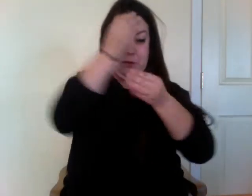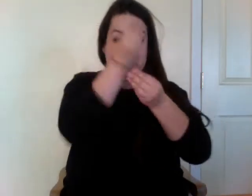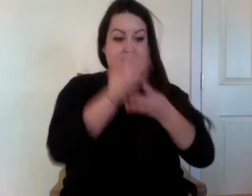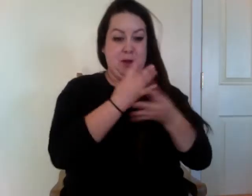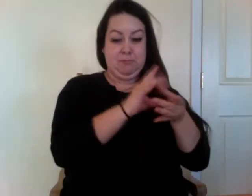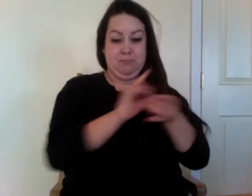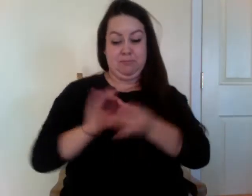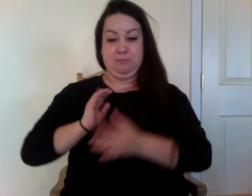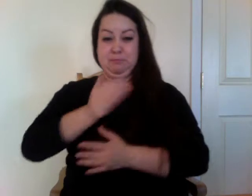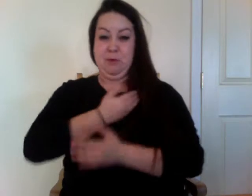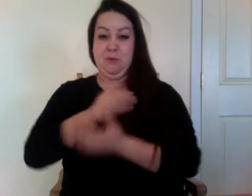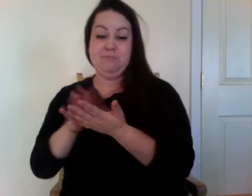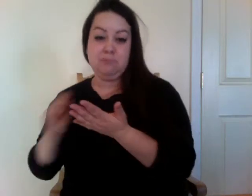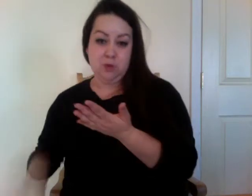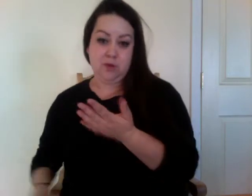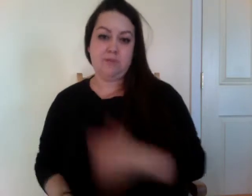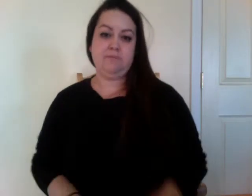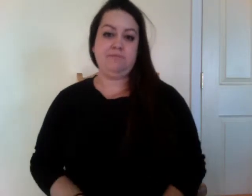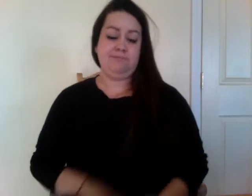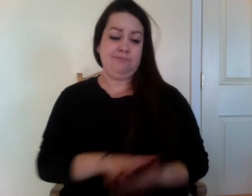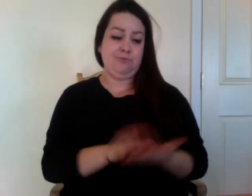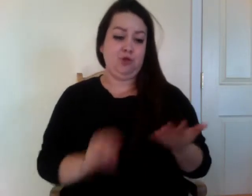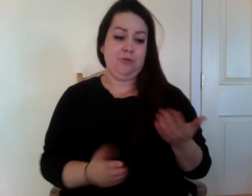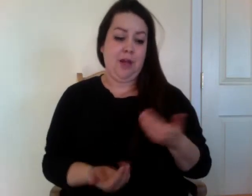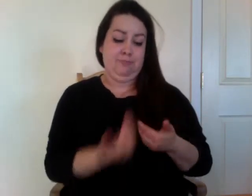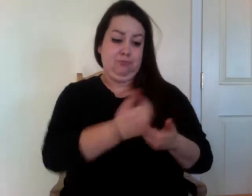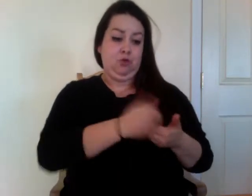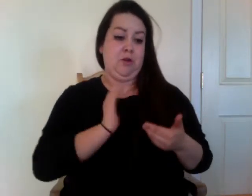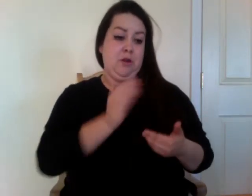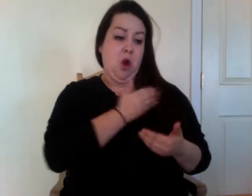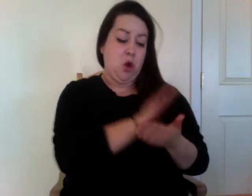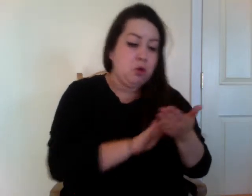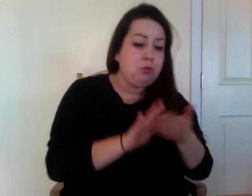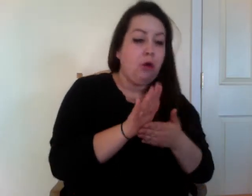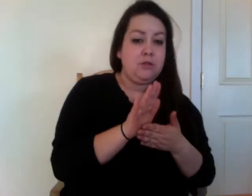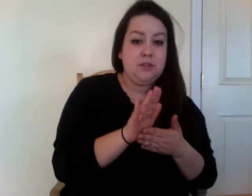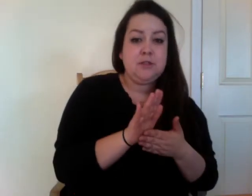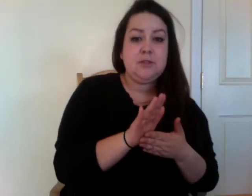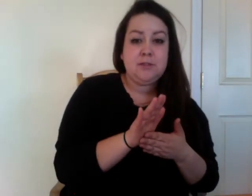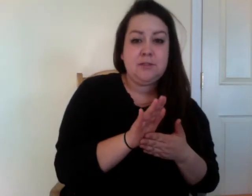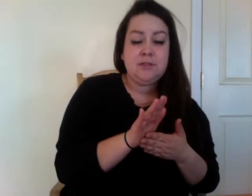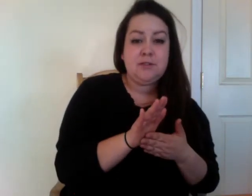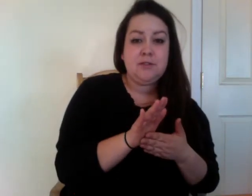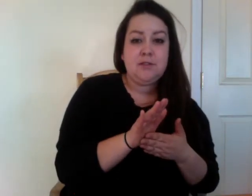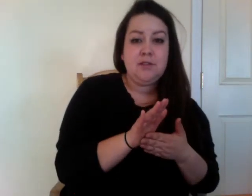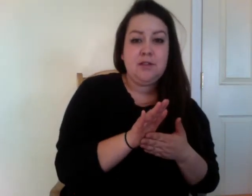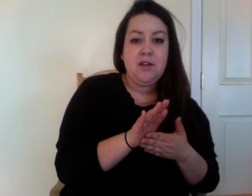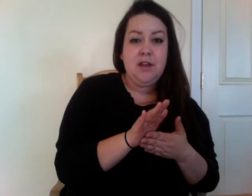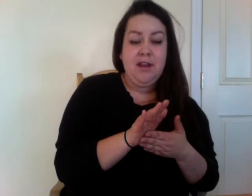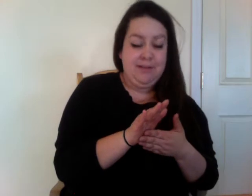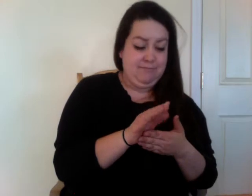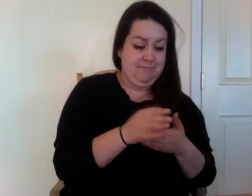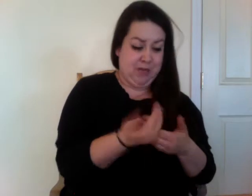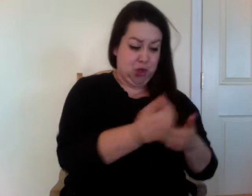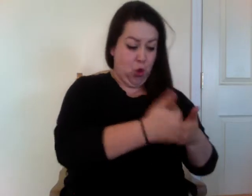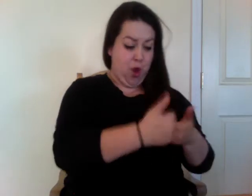students, students that attend our universities, our colleges and universities, and we have to be able to know, we need to know what